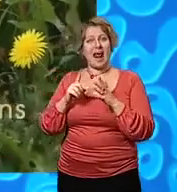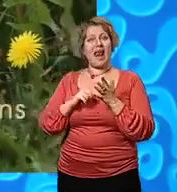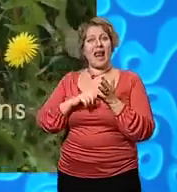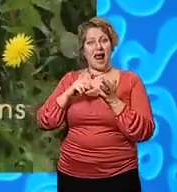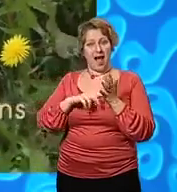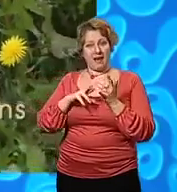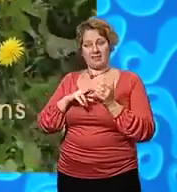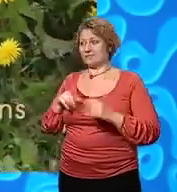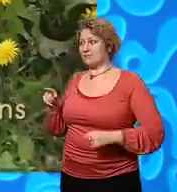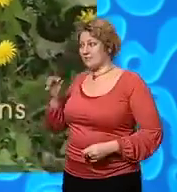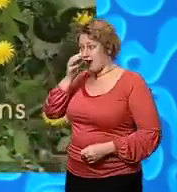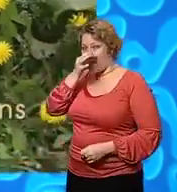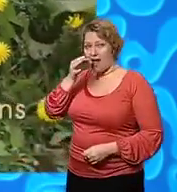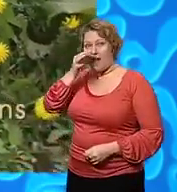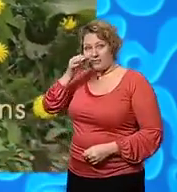dandelions.